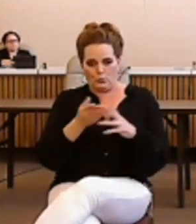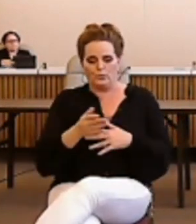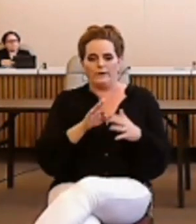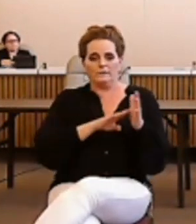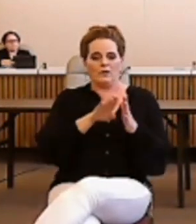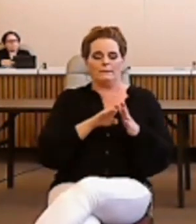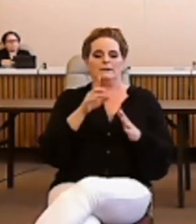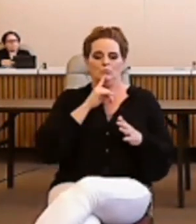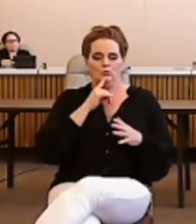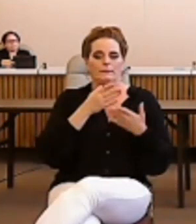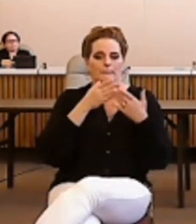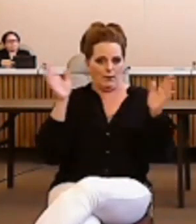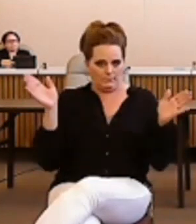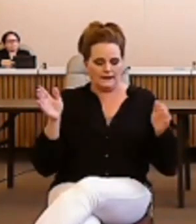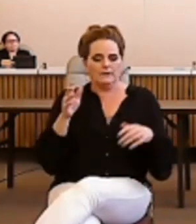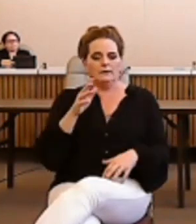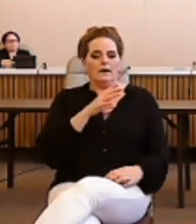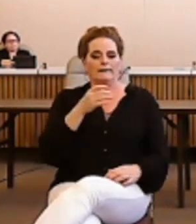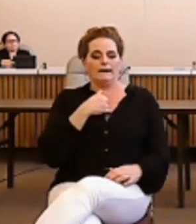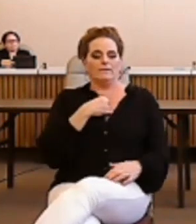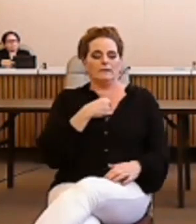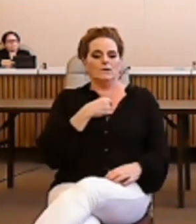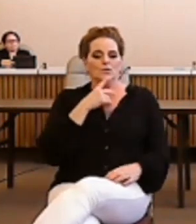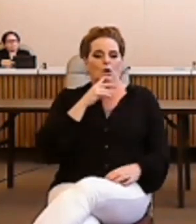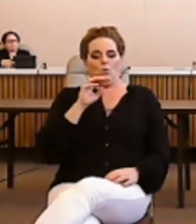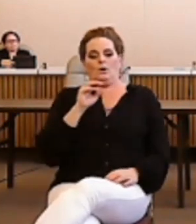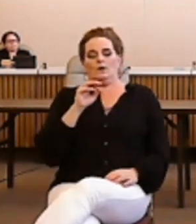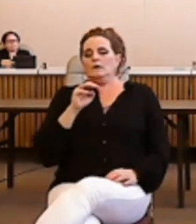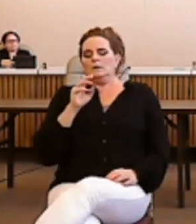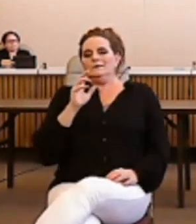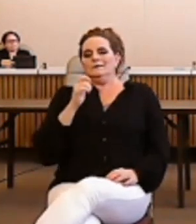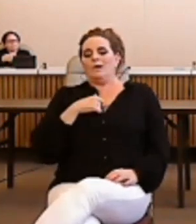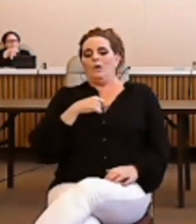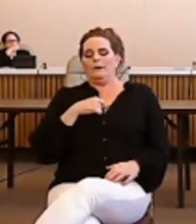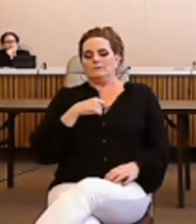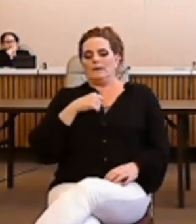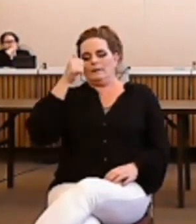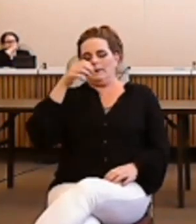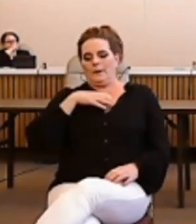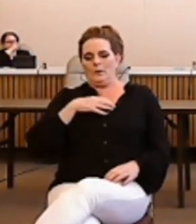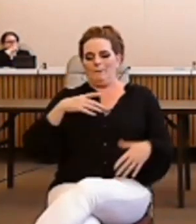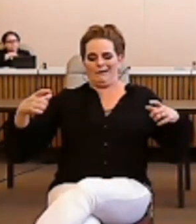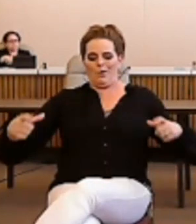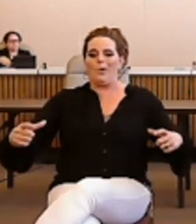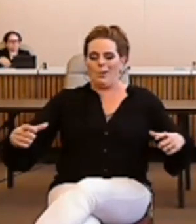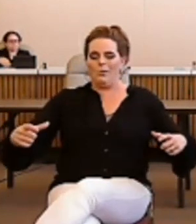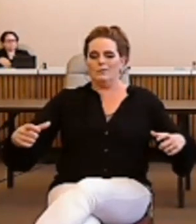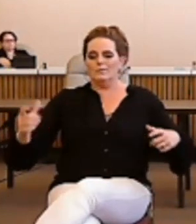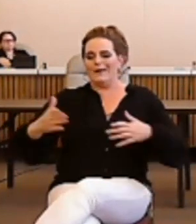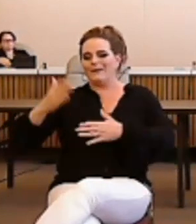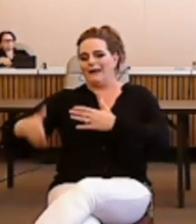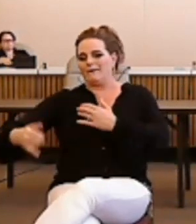trunk and have so the means is typically it's a manhole at the end of the line,